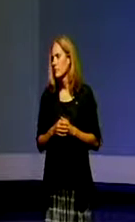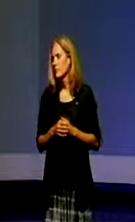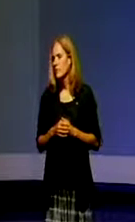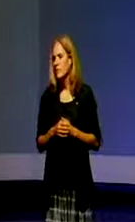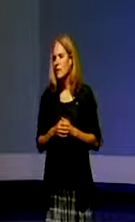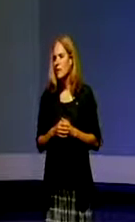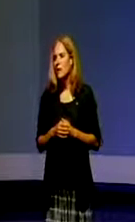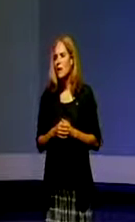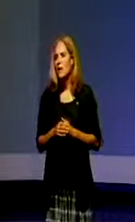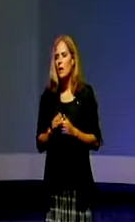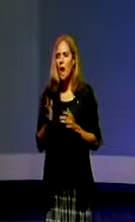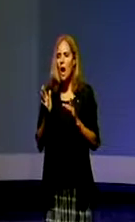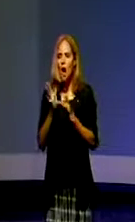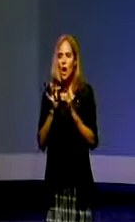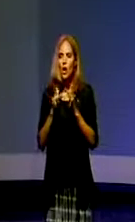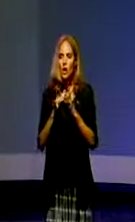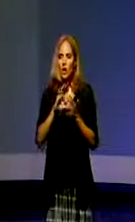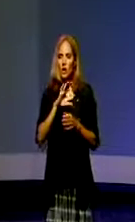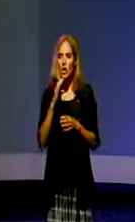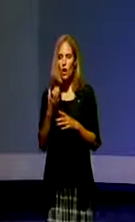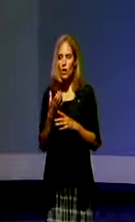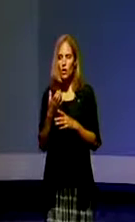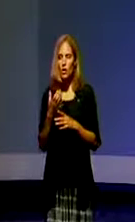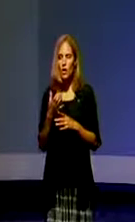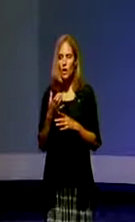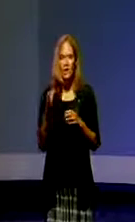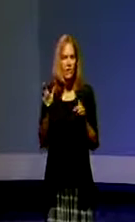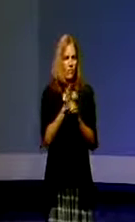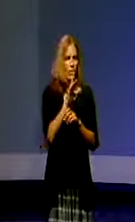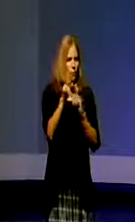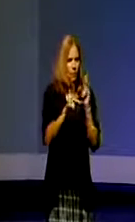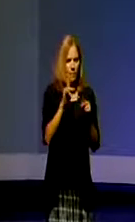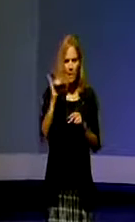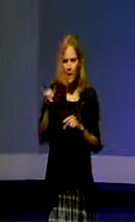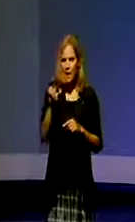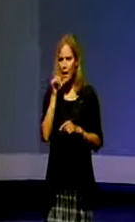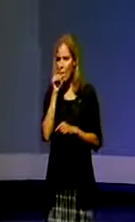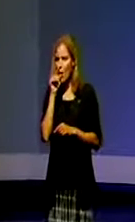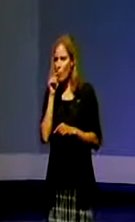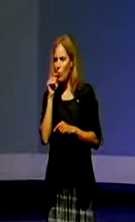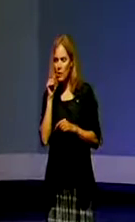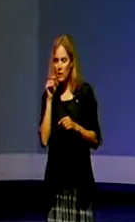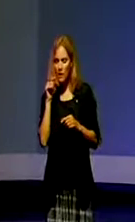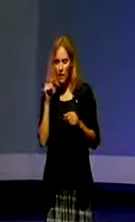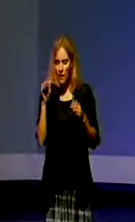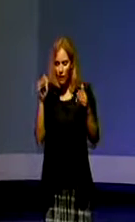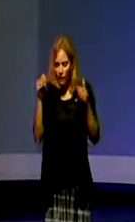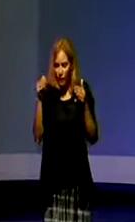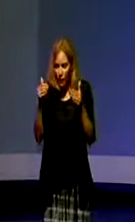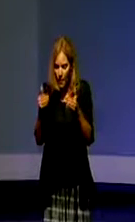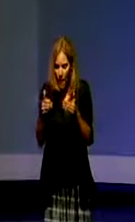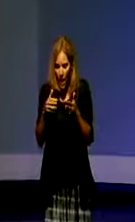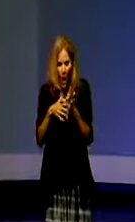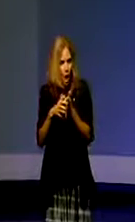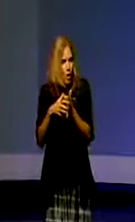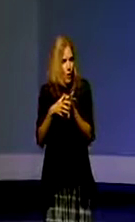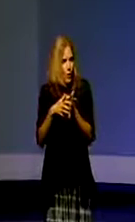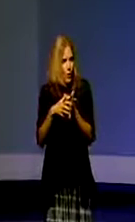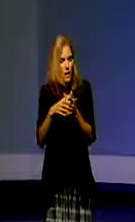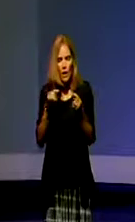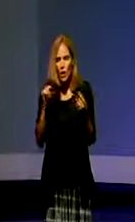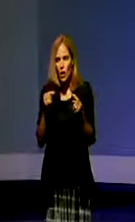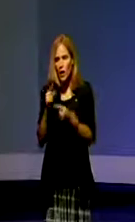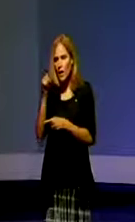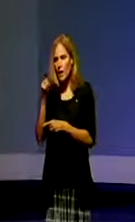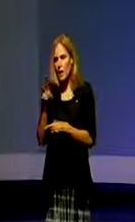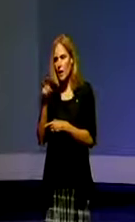Our Christian culture is filled with charlatans and birds that prey on weak and hurting and